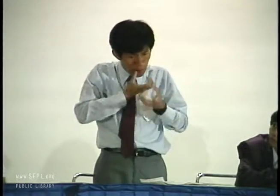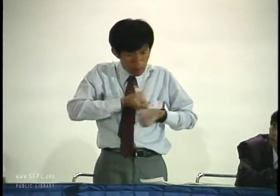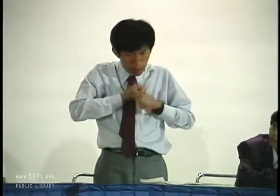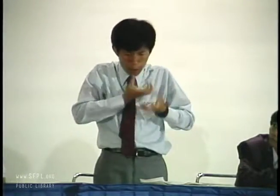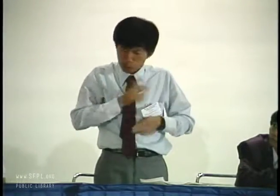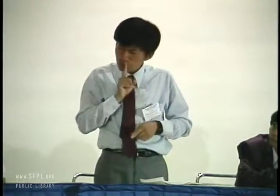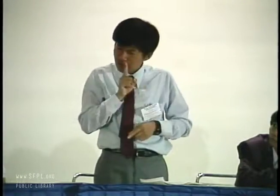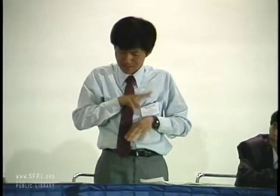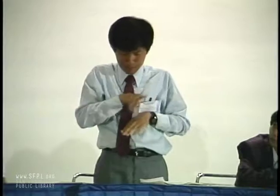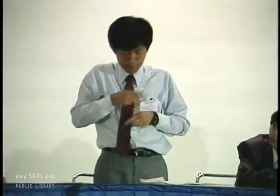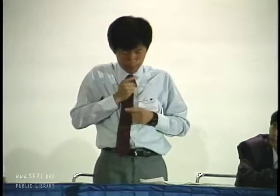the pictures.